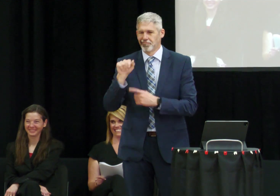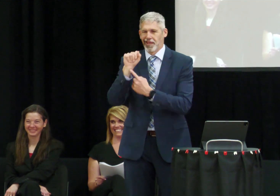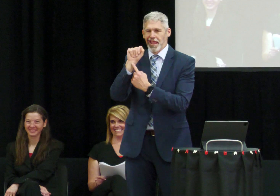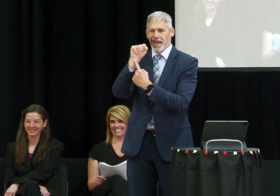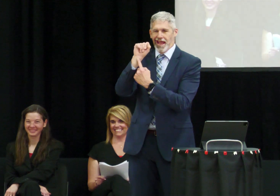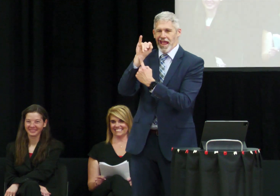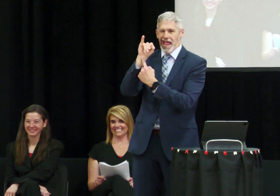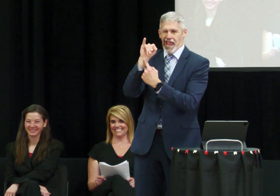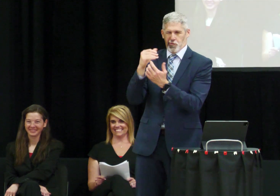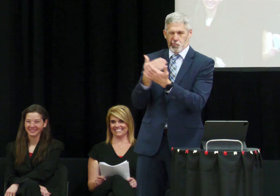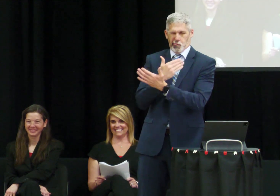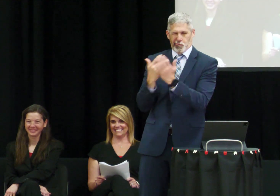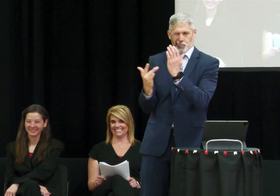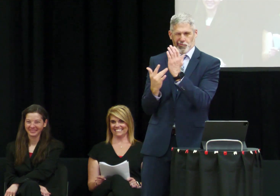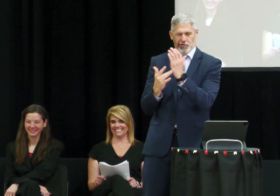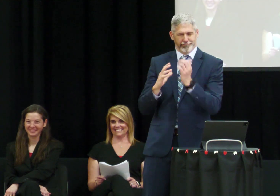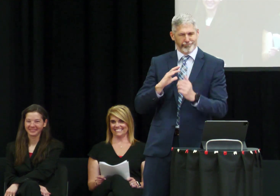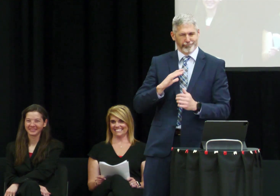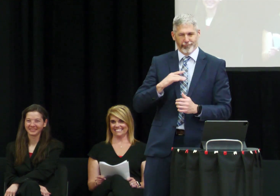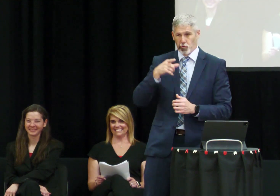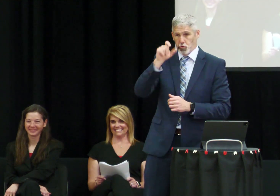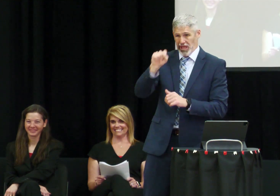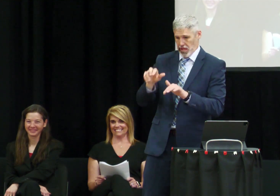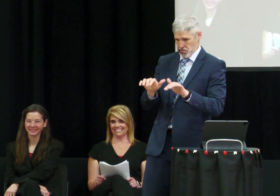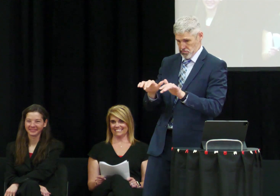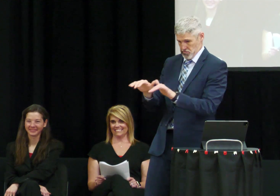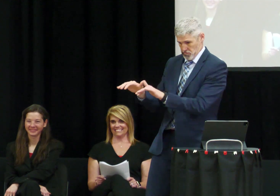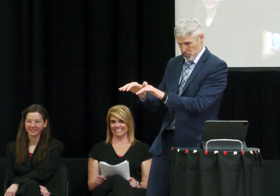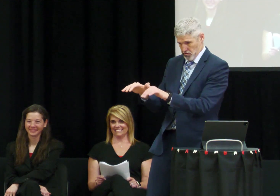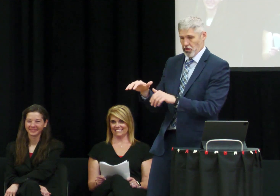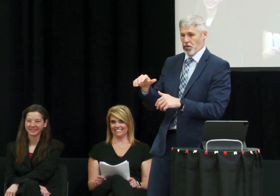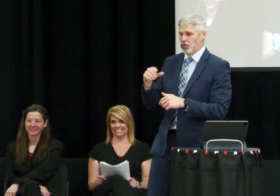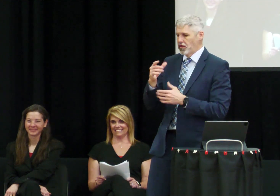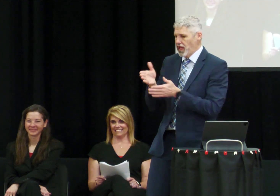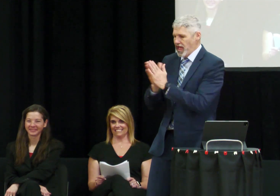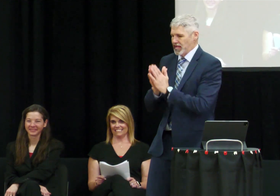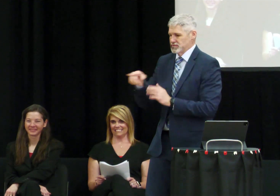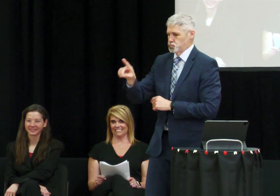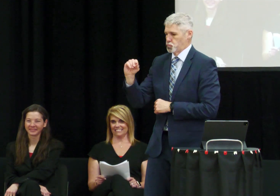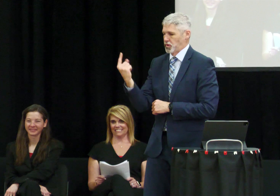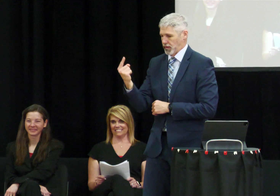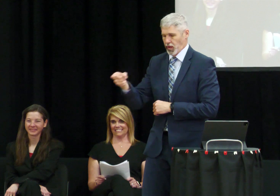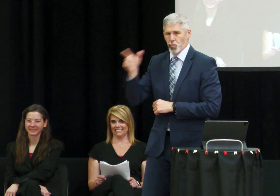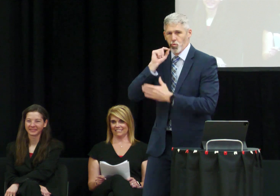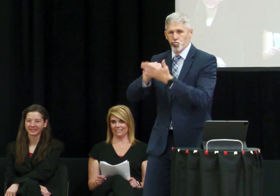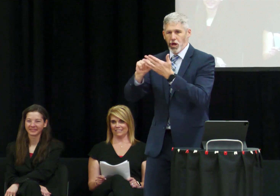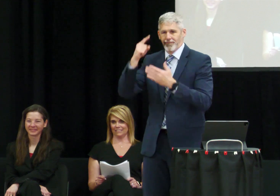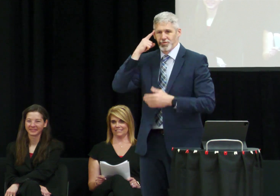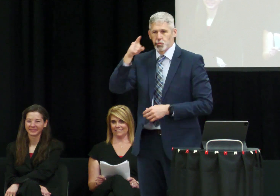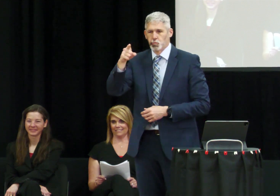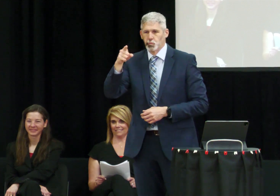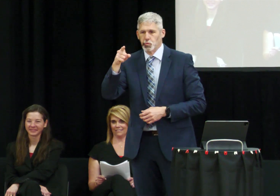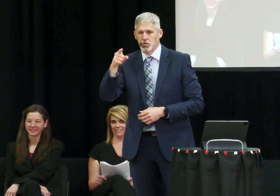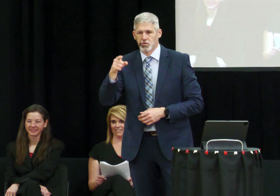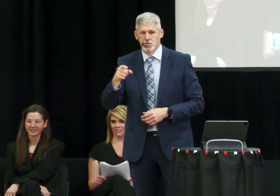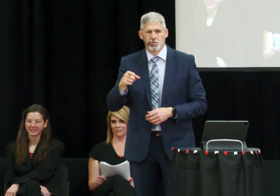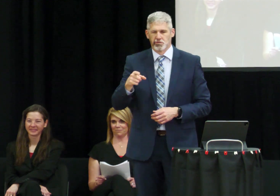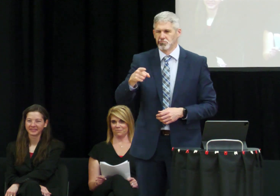ChatGPT. It's AI. It's the new technology. You can type in your ideas, and it will send